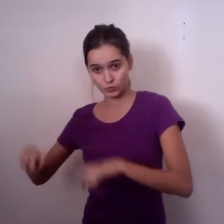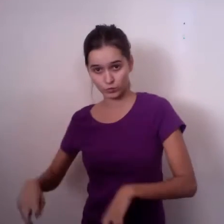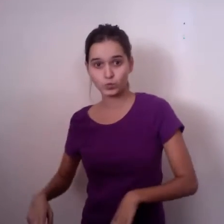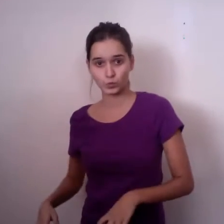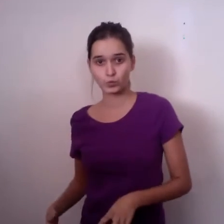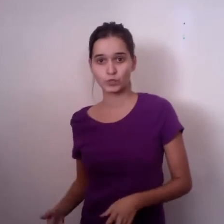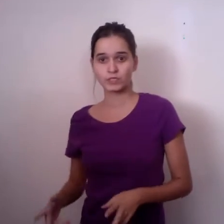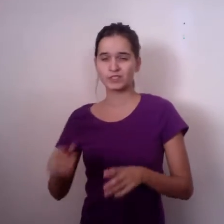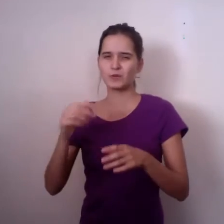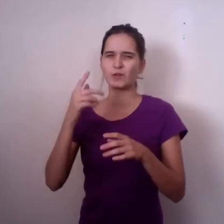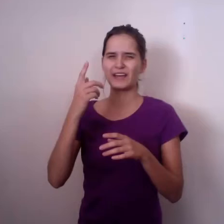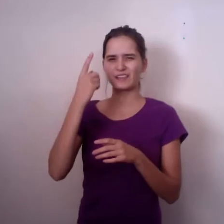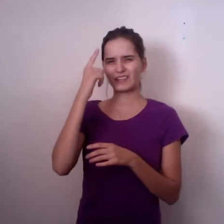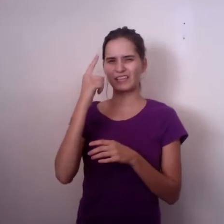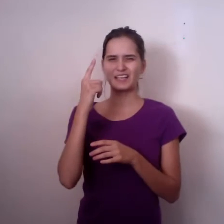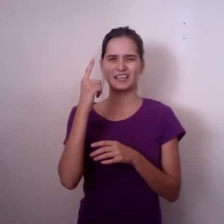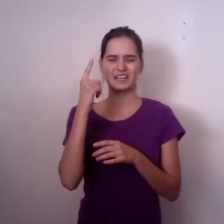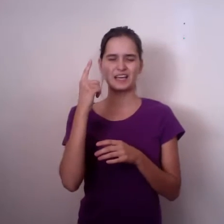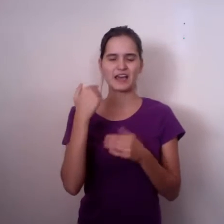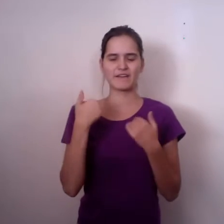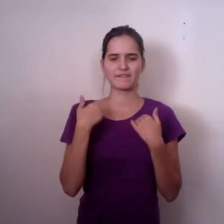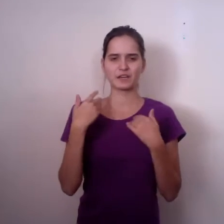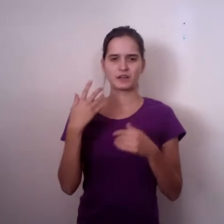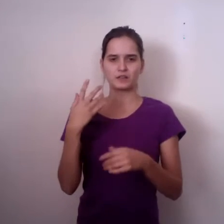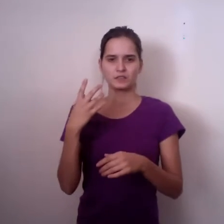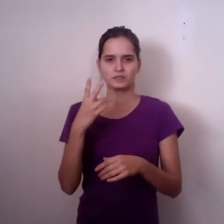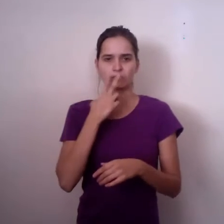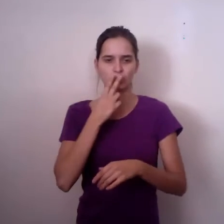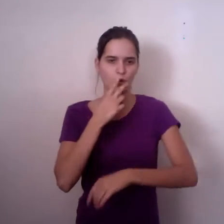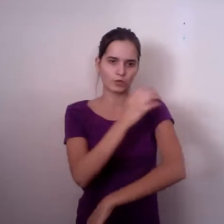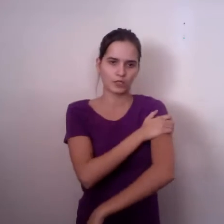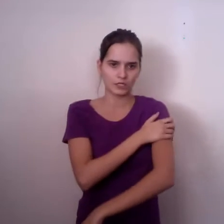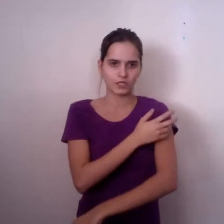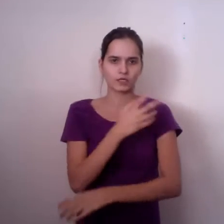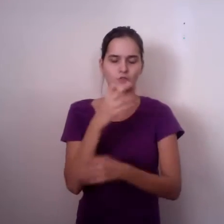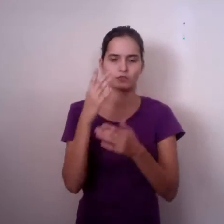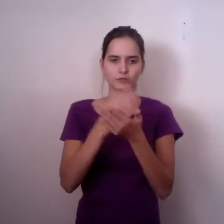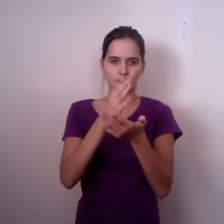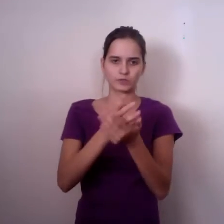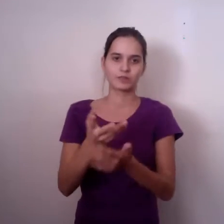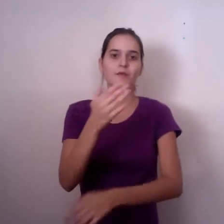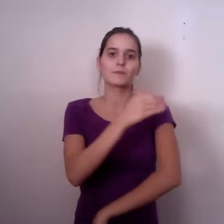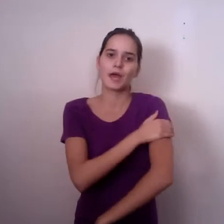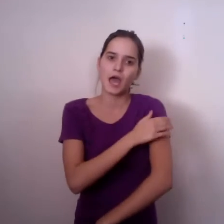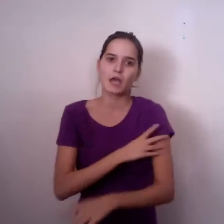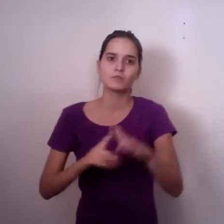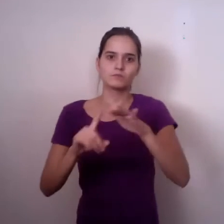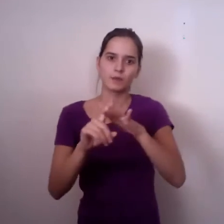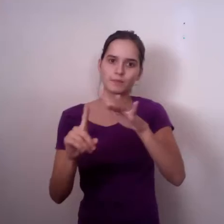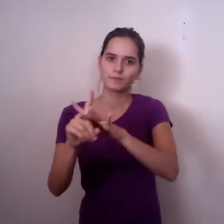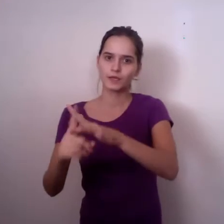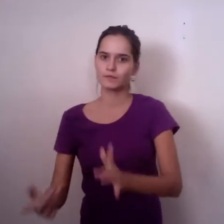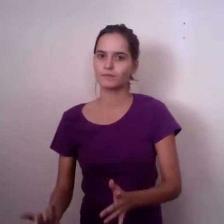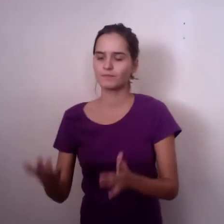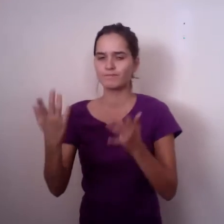smoking cessation programs, and you find out that, wow, the patch keeps coming up again and again, well, maybe that should be a heading in your report, and